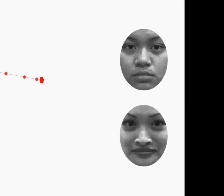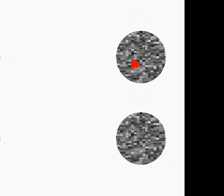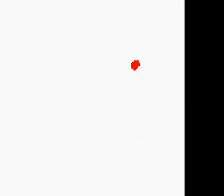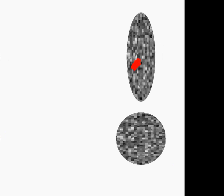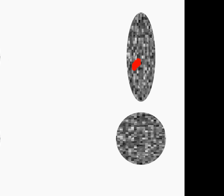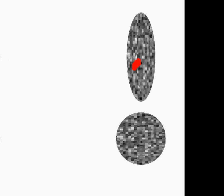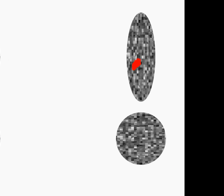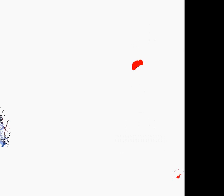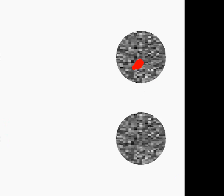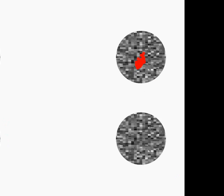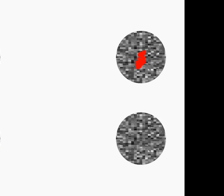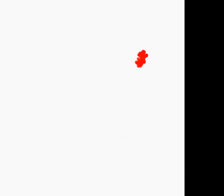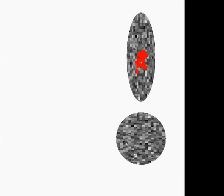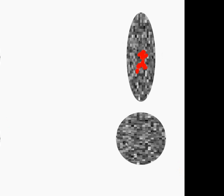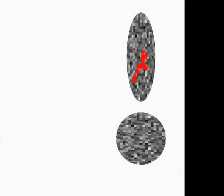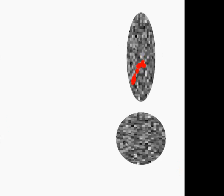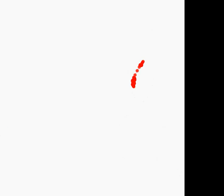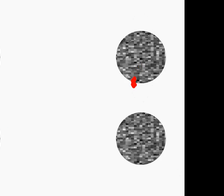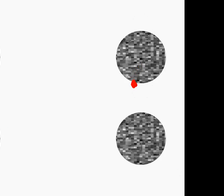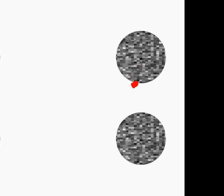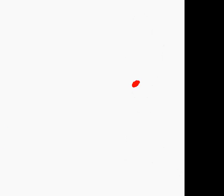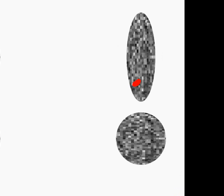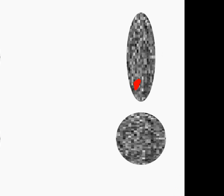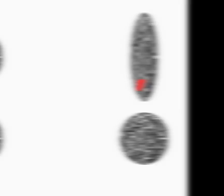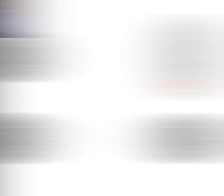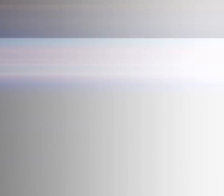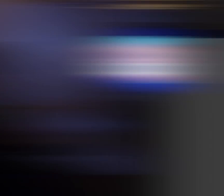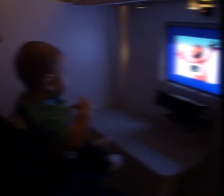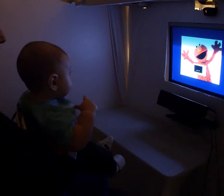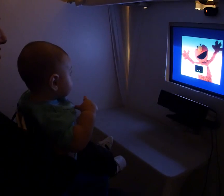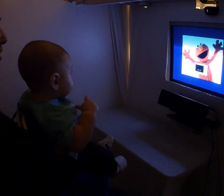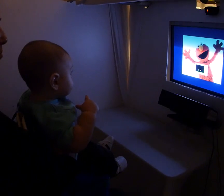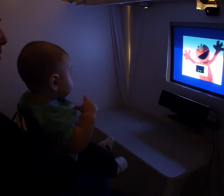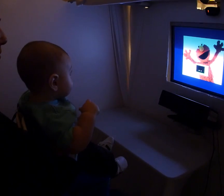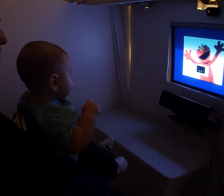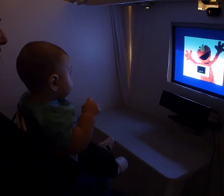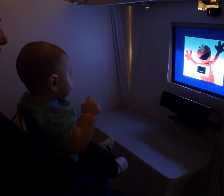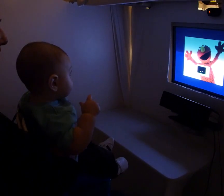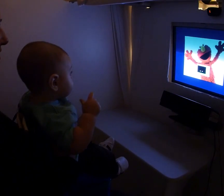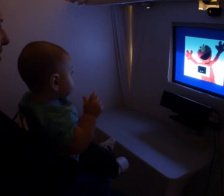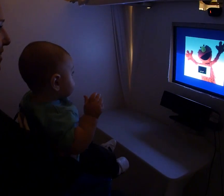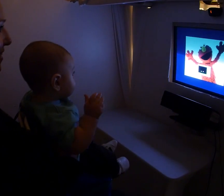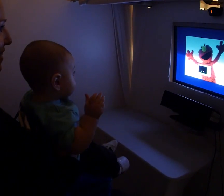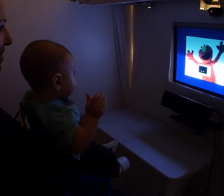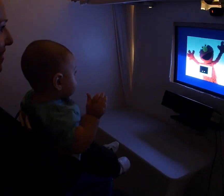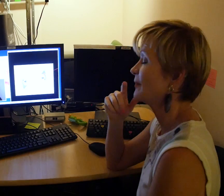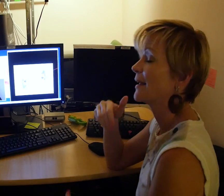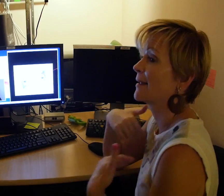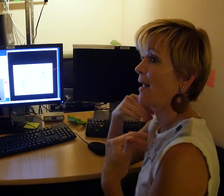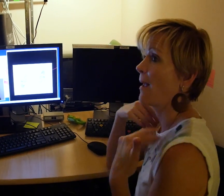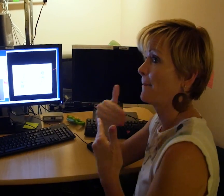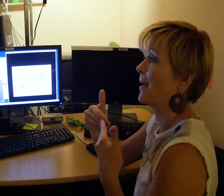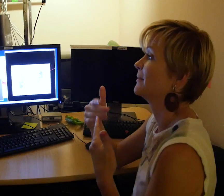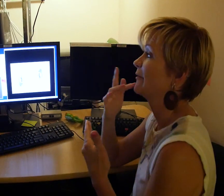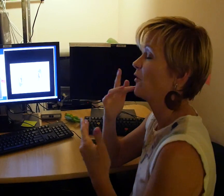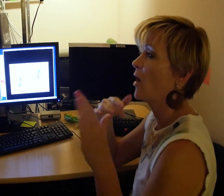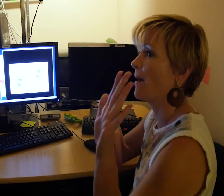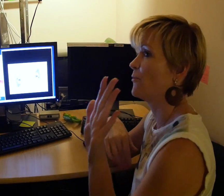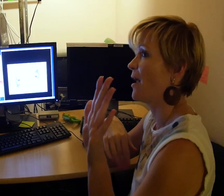and see if it emerges earlier in deaf babies. Using eye tracking, Bosworth's team has also shown